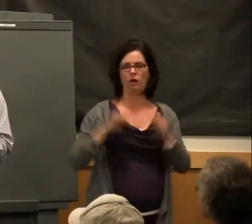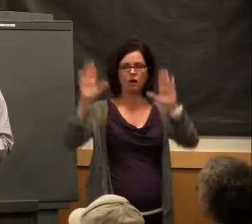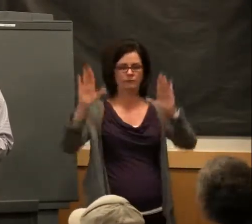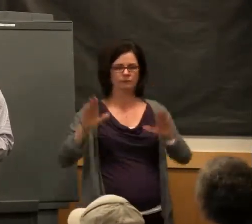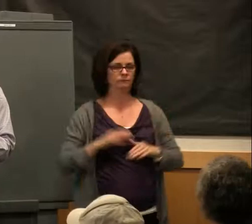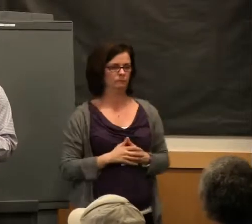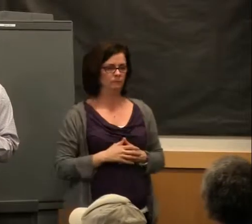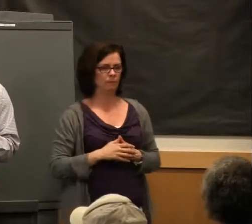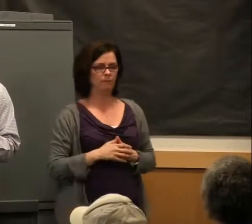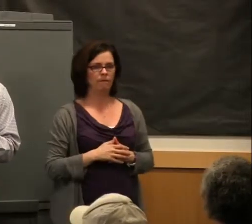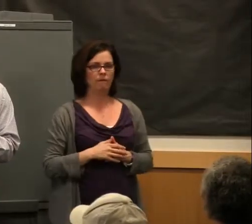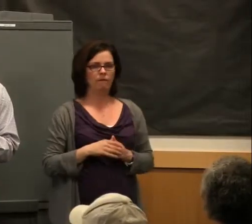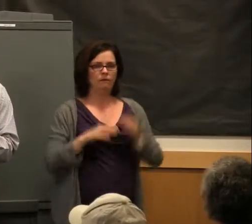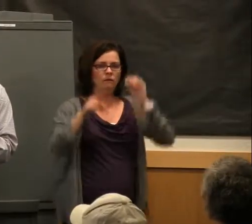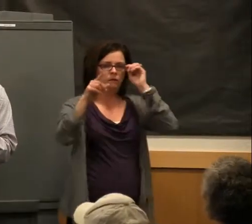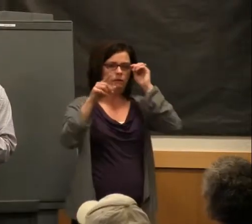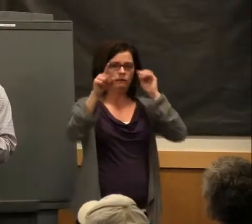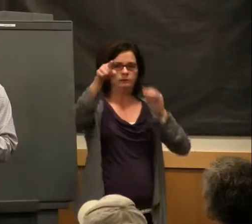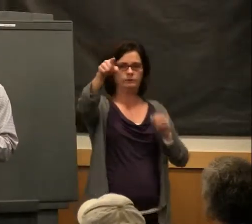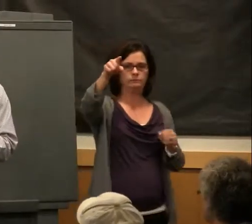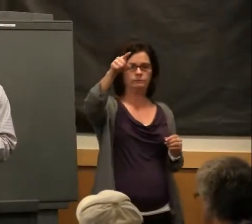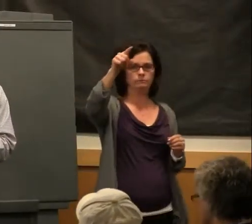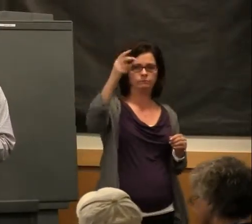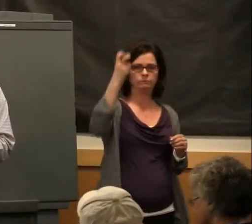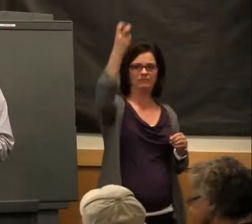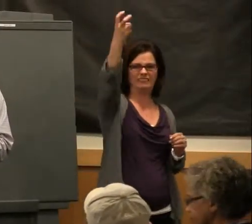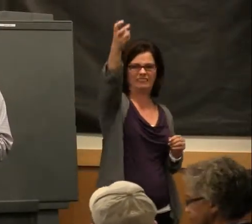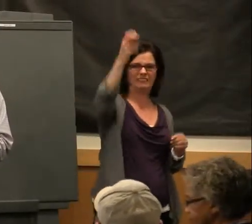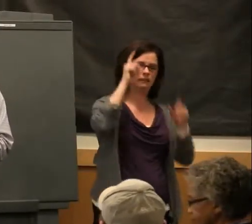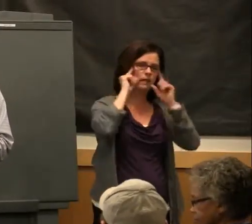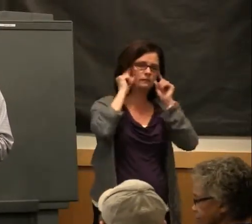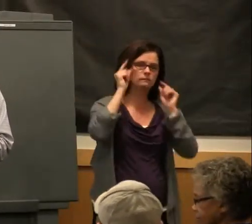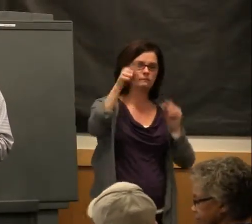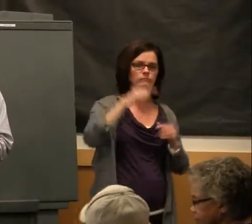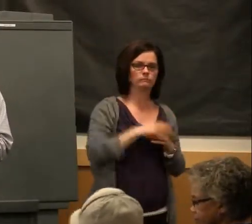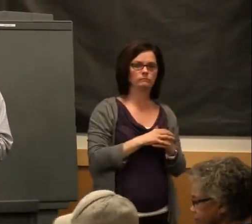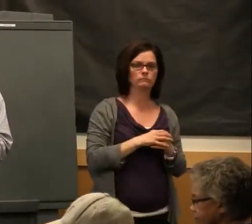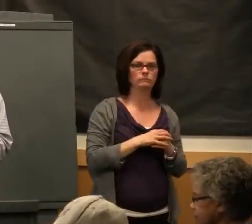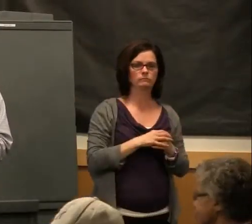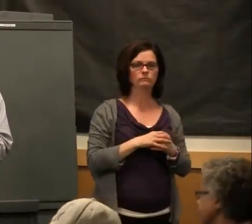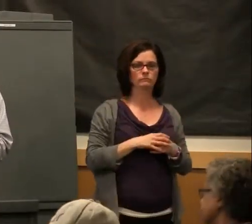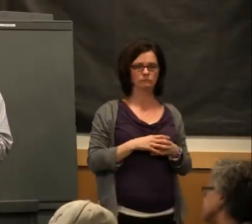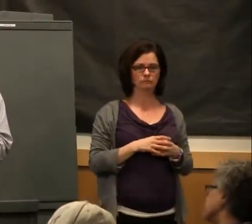Okay. Anyone else back here in the back row? We recently spoke to